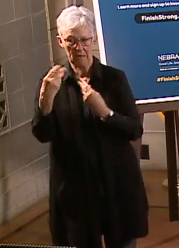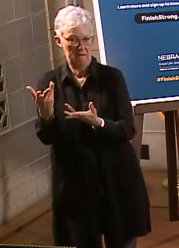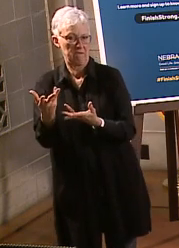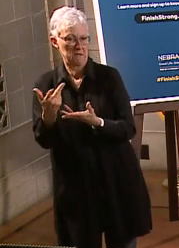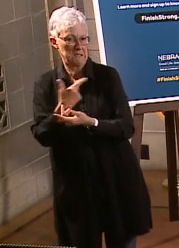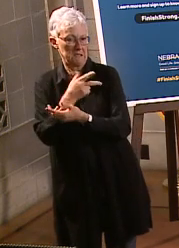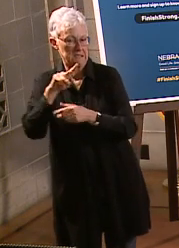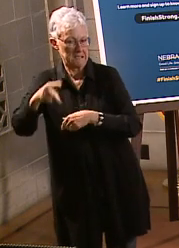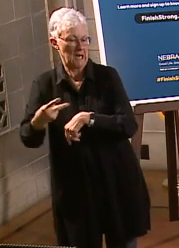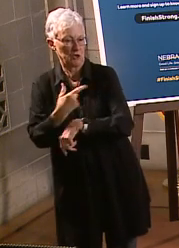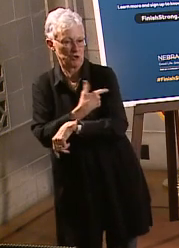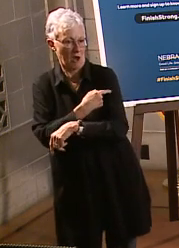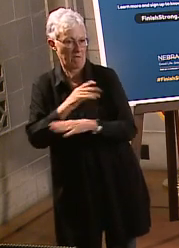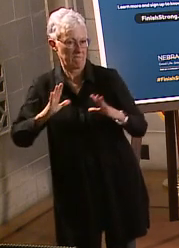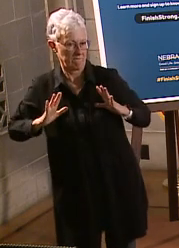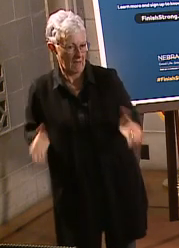did